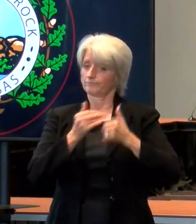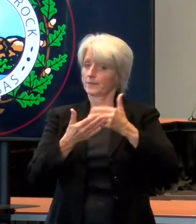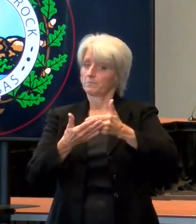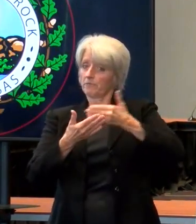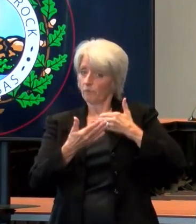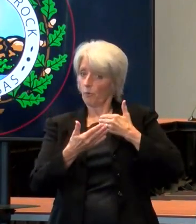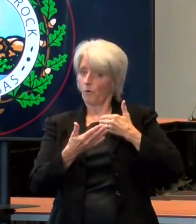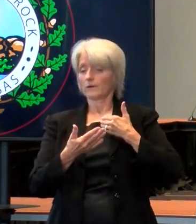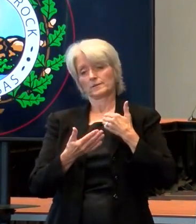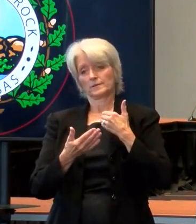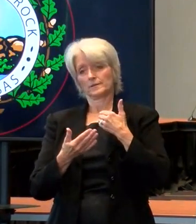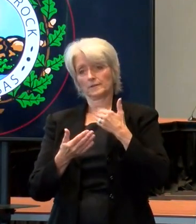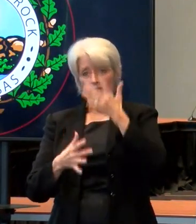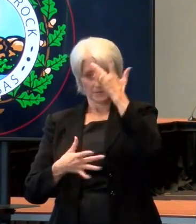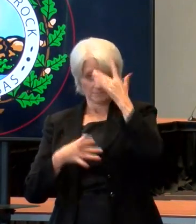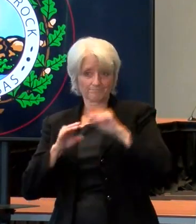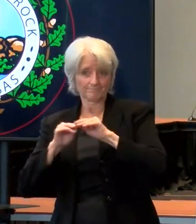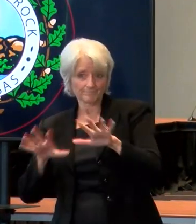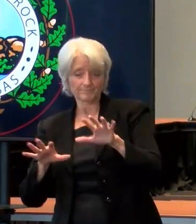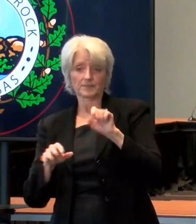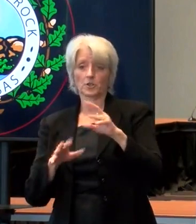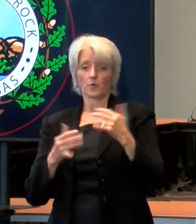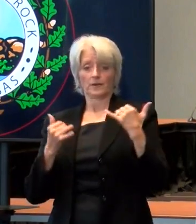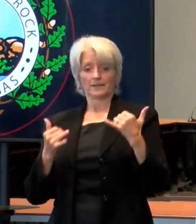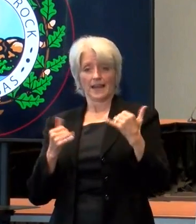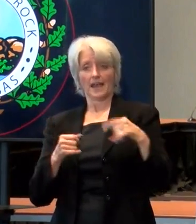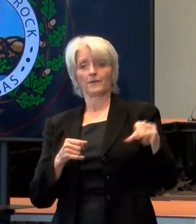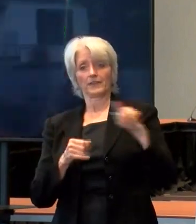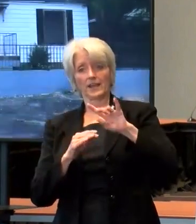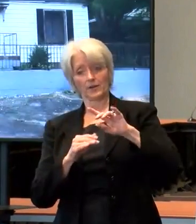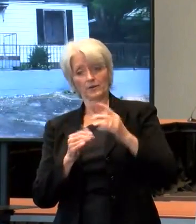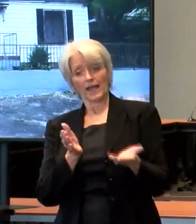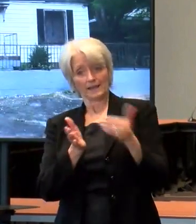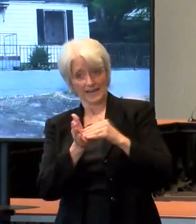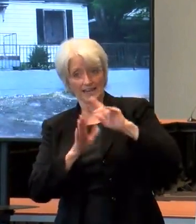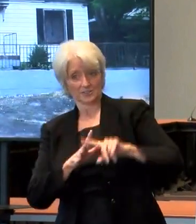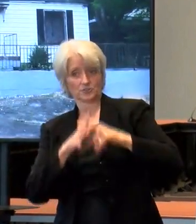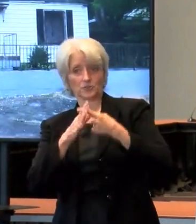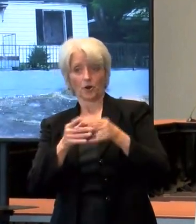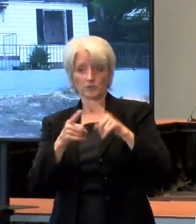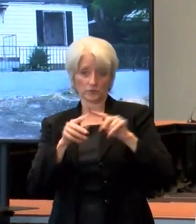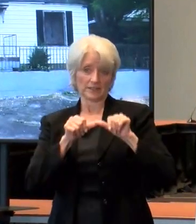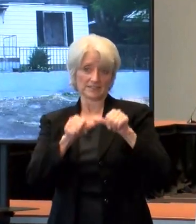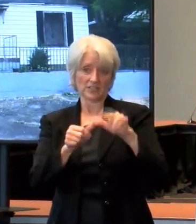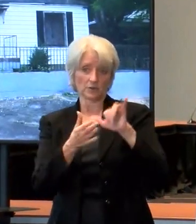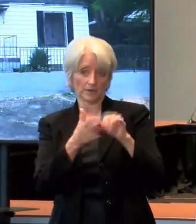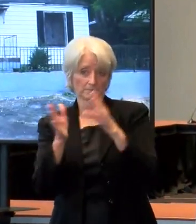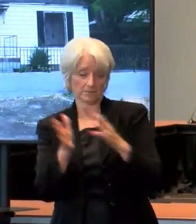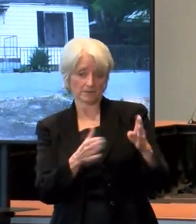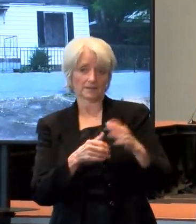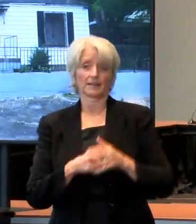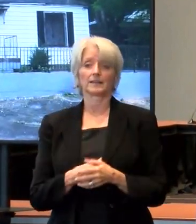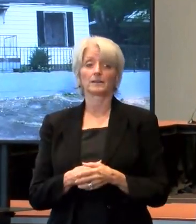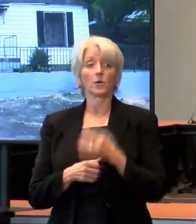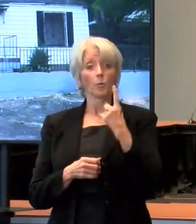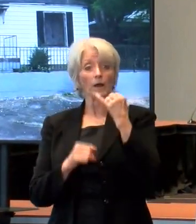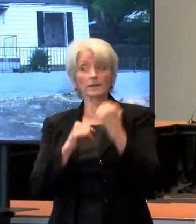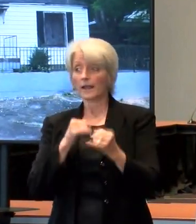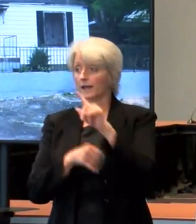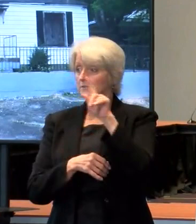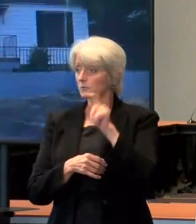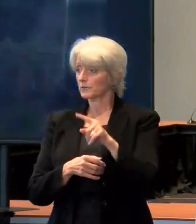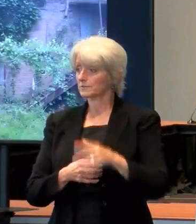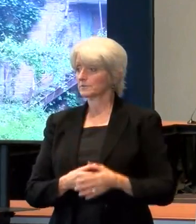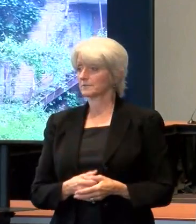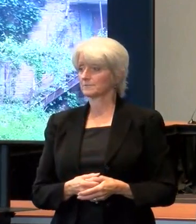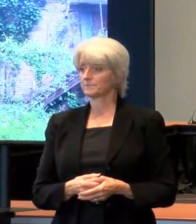kind of gotten used to navigating through a crisis, they're restarting those efforts at UA Little Rock. One final question.